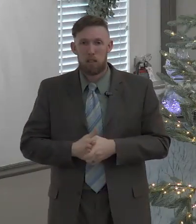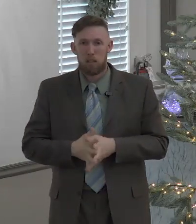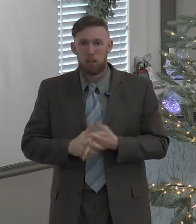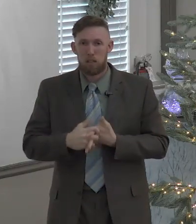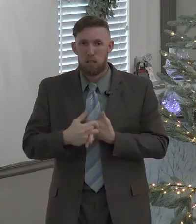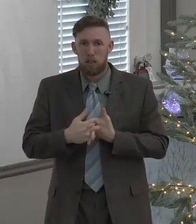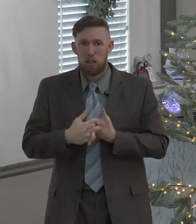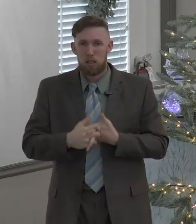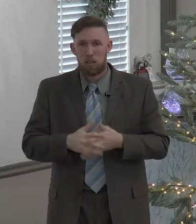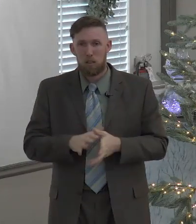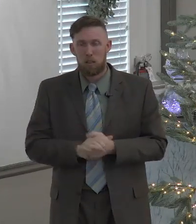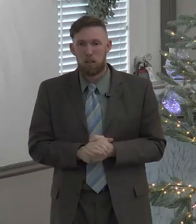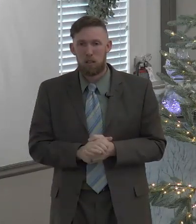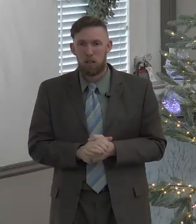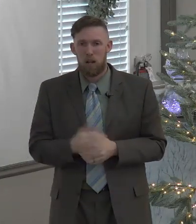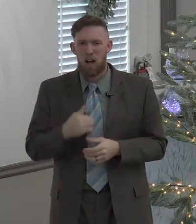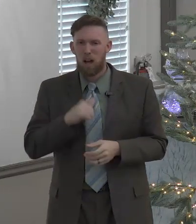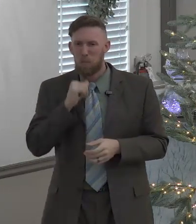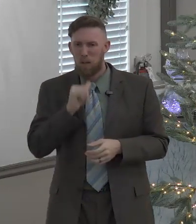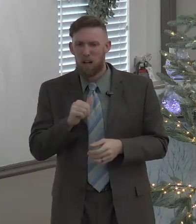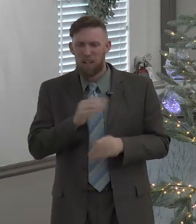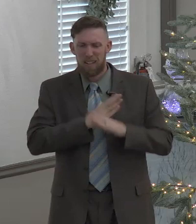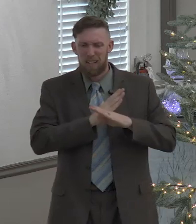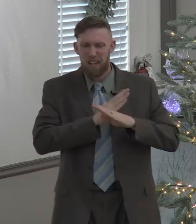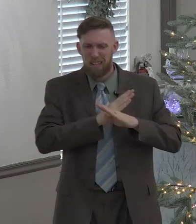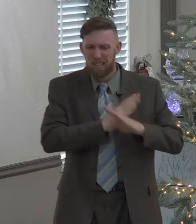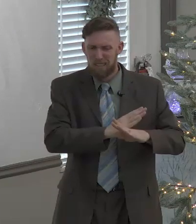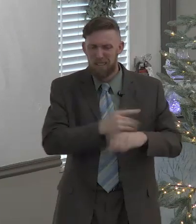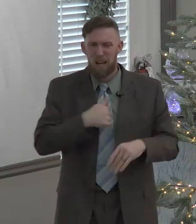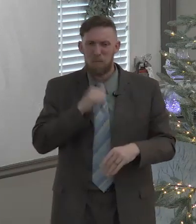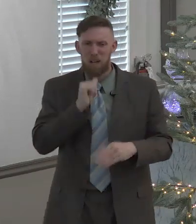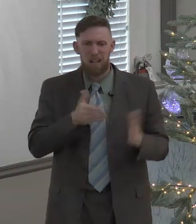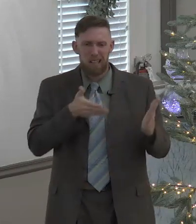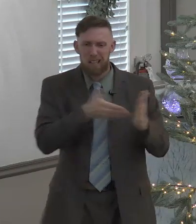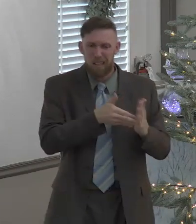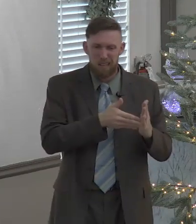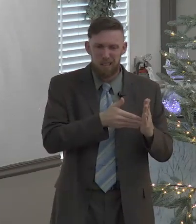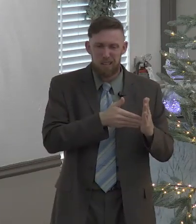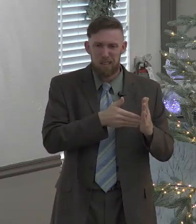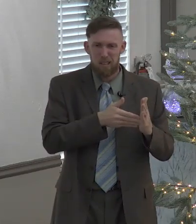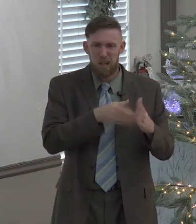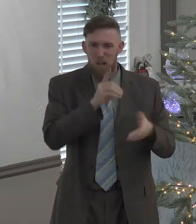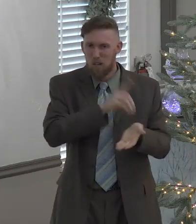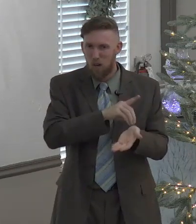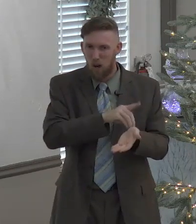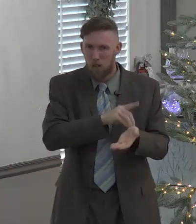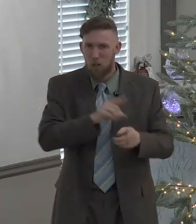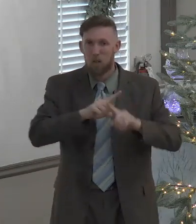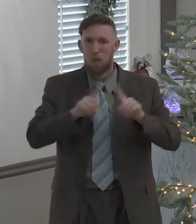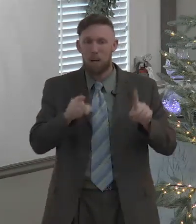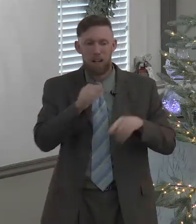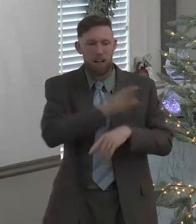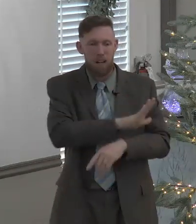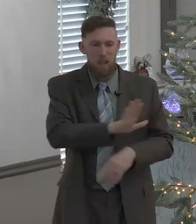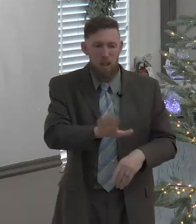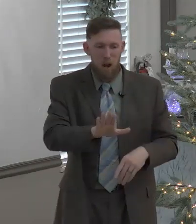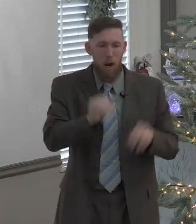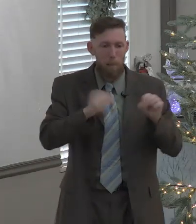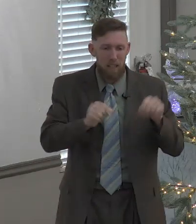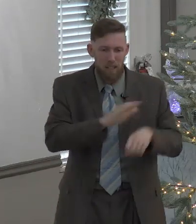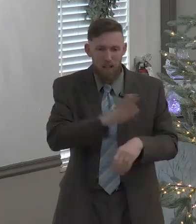spent everything she had on physicians and all this. Not putting down physicians, but man is